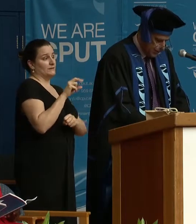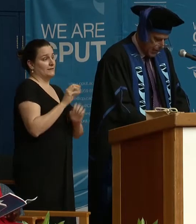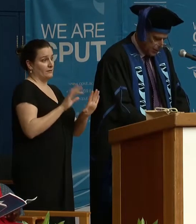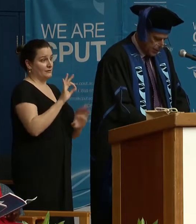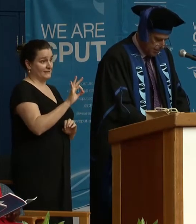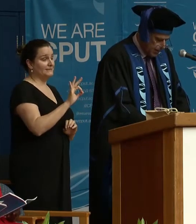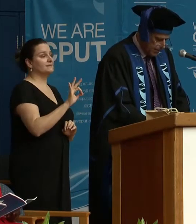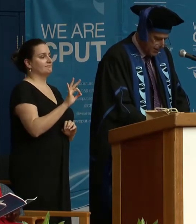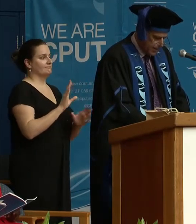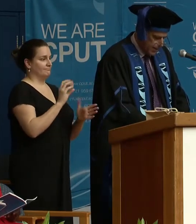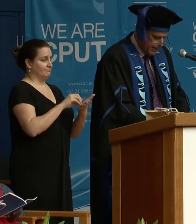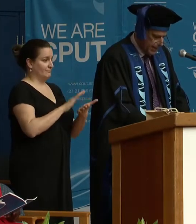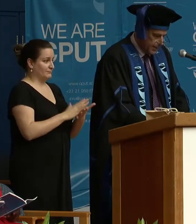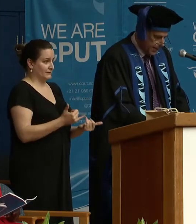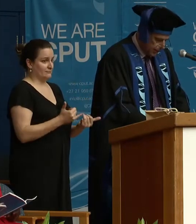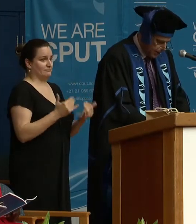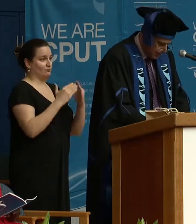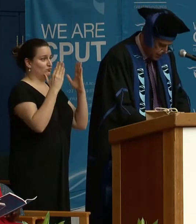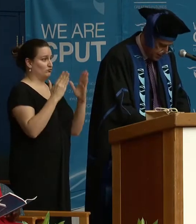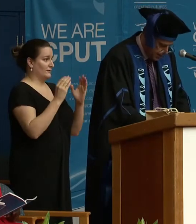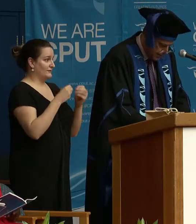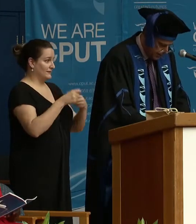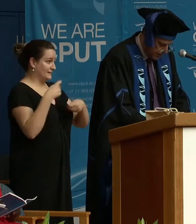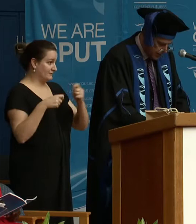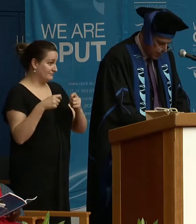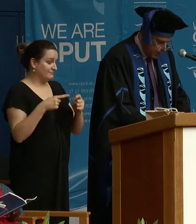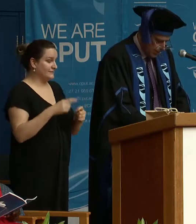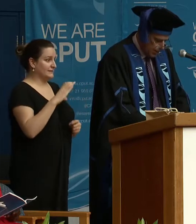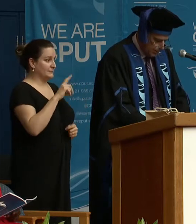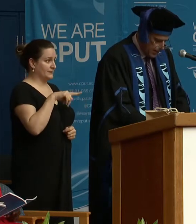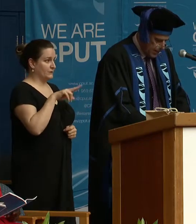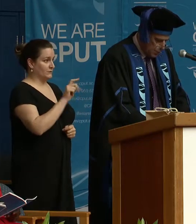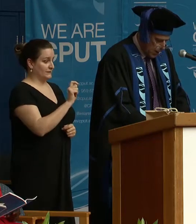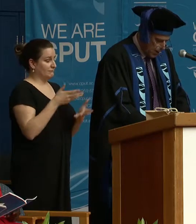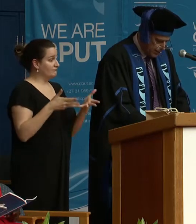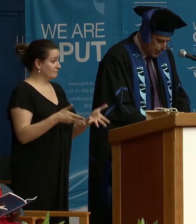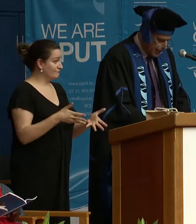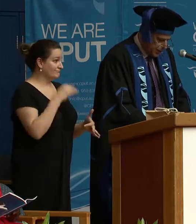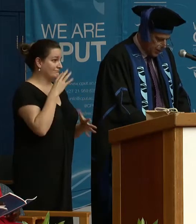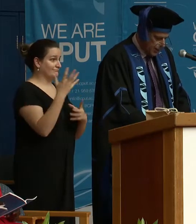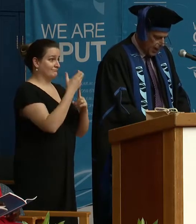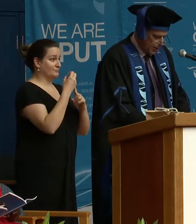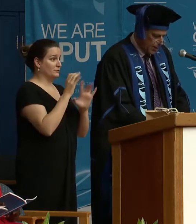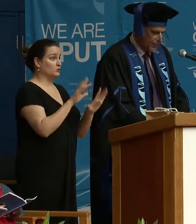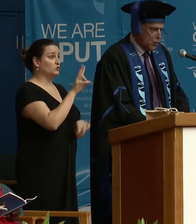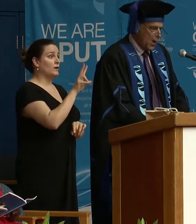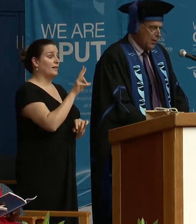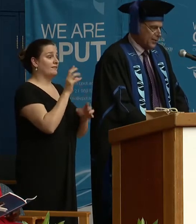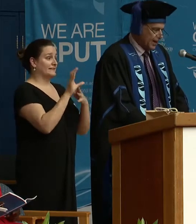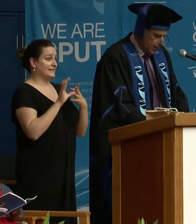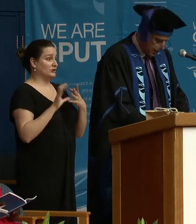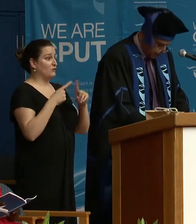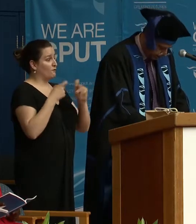his National Diploma in Real Estate at CPUT, where he obtained 12 distinctions out of